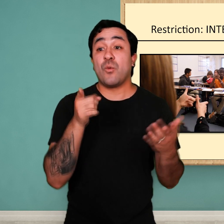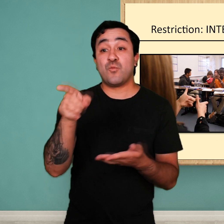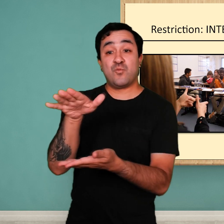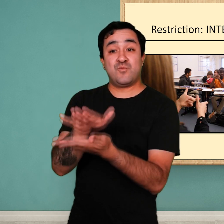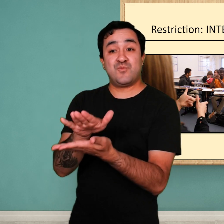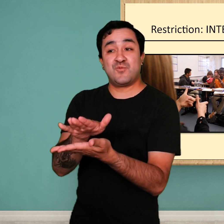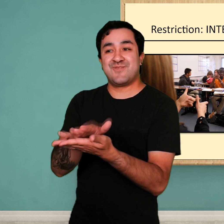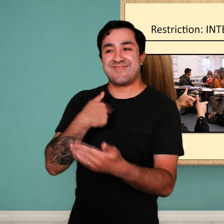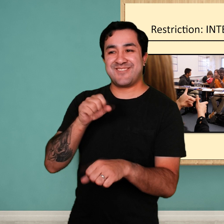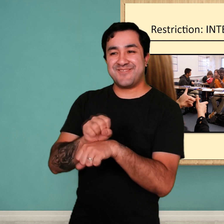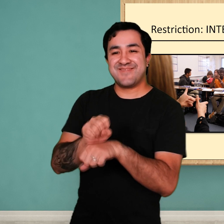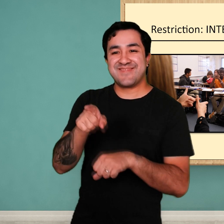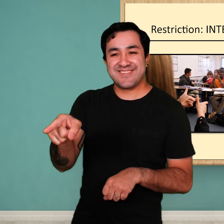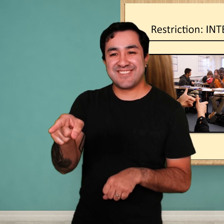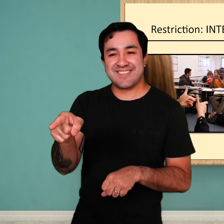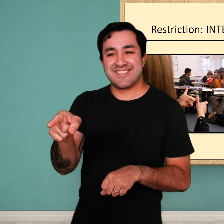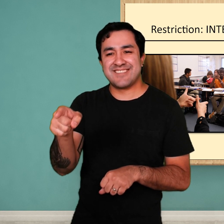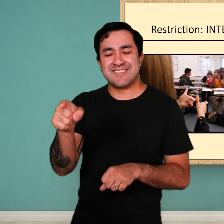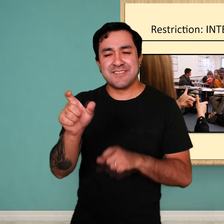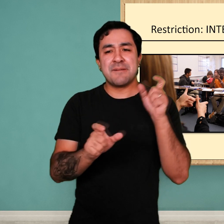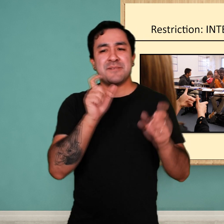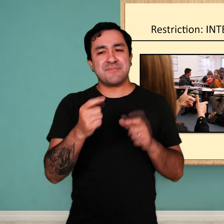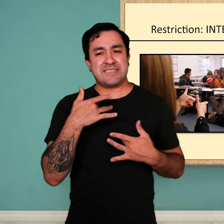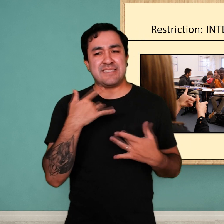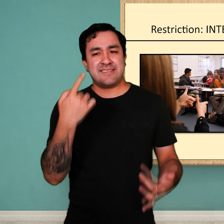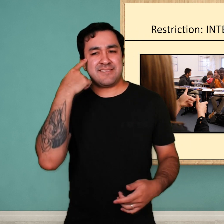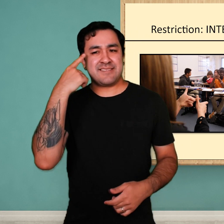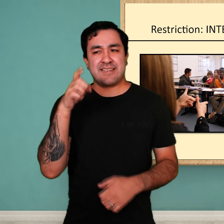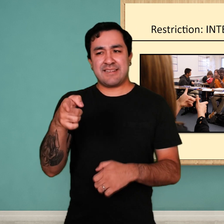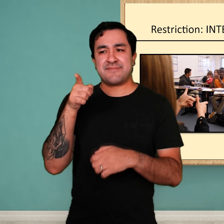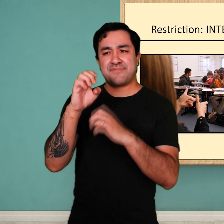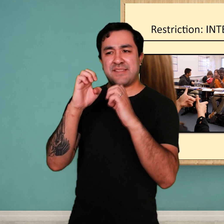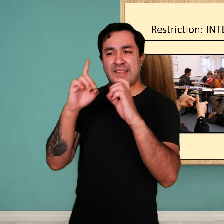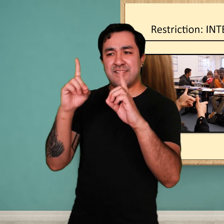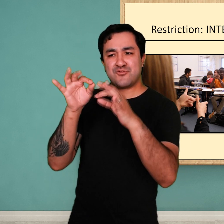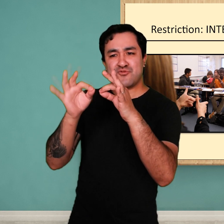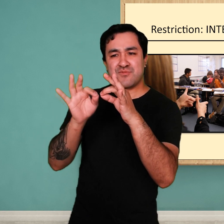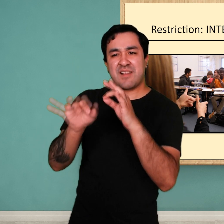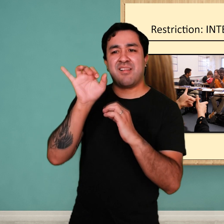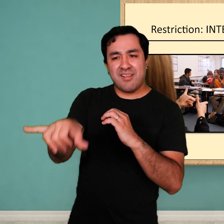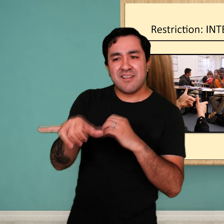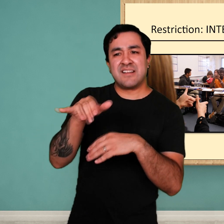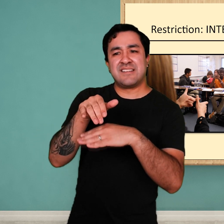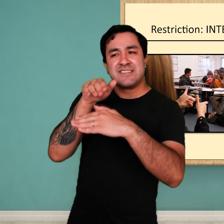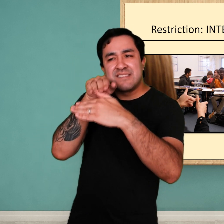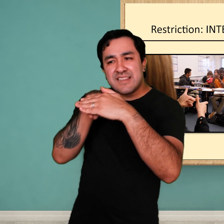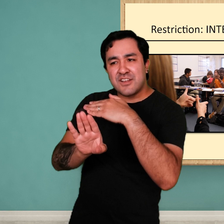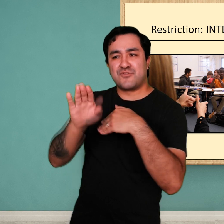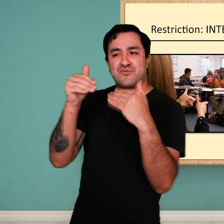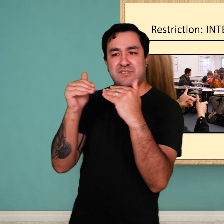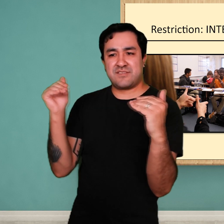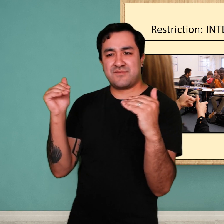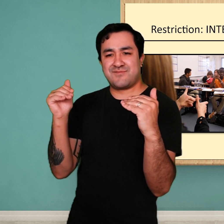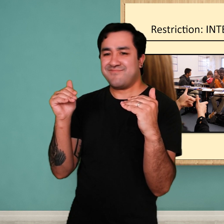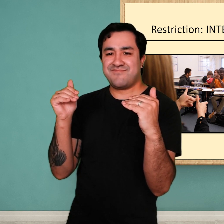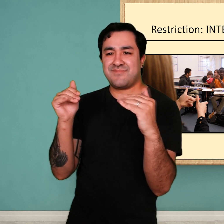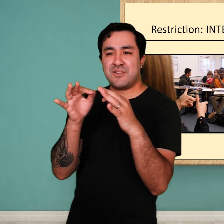see education as an entry-level interpreting job, yet it is not. For example, what if the deaf student is in an